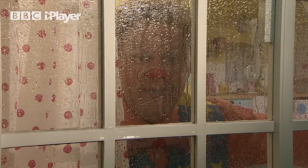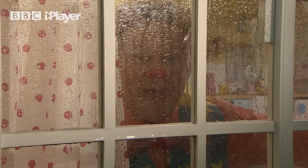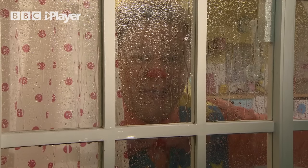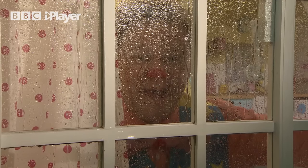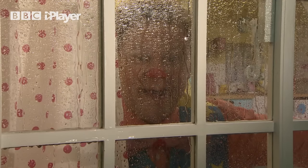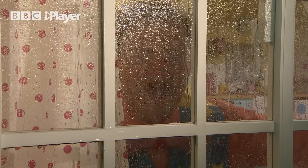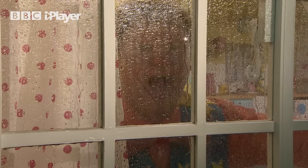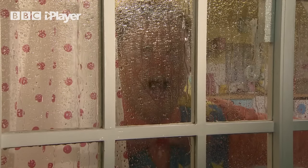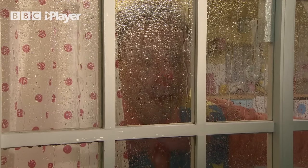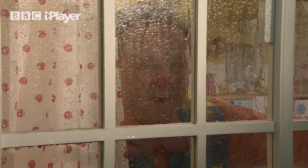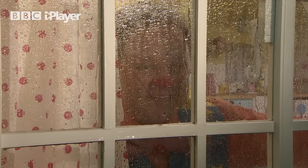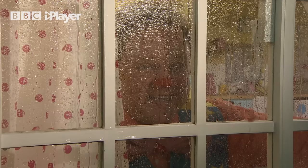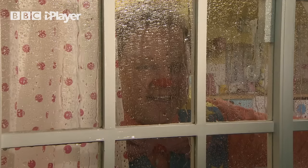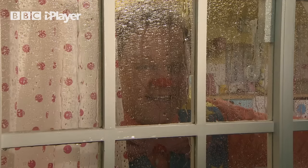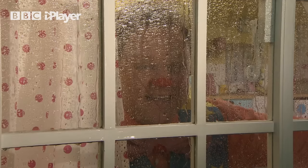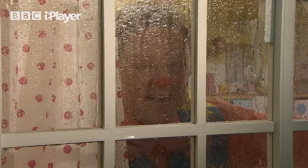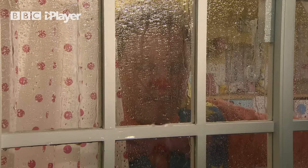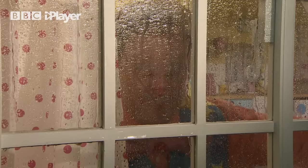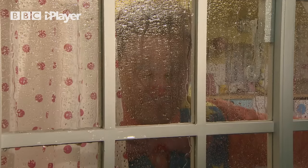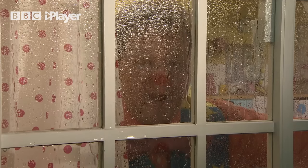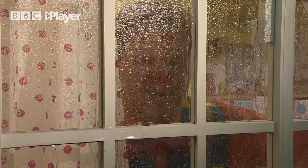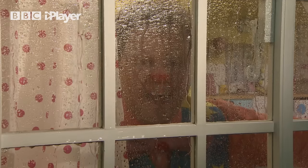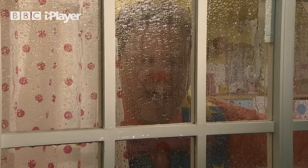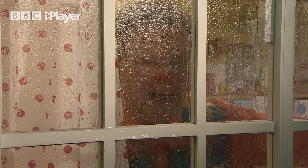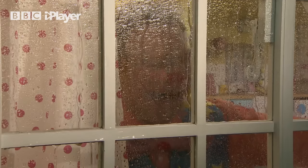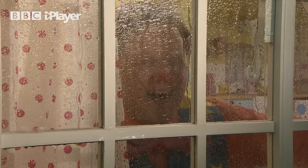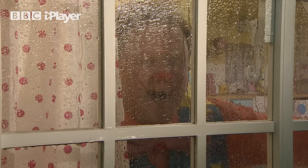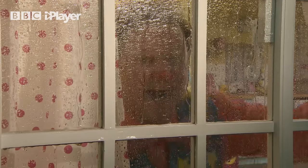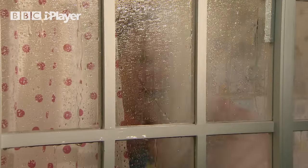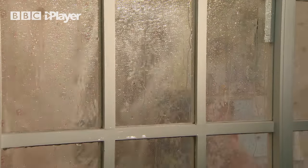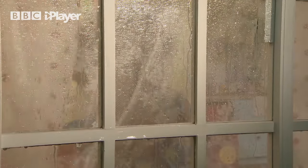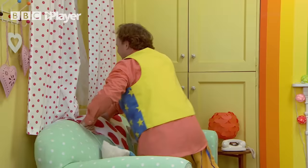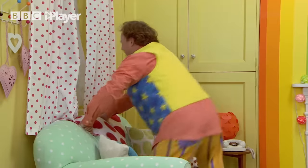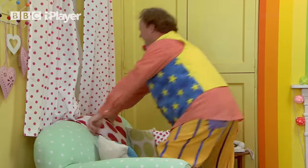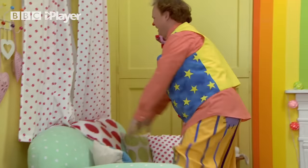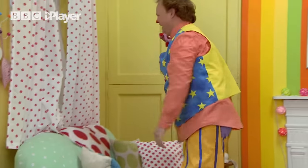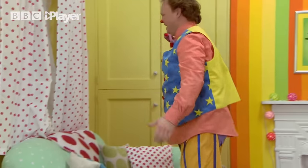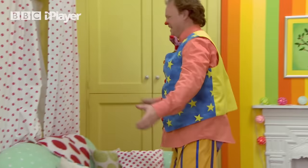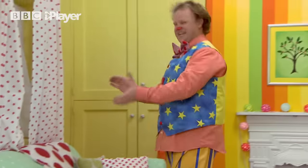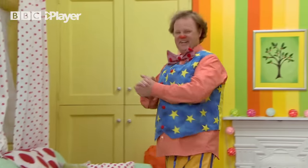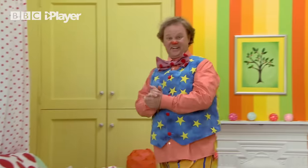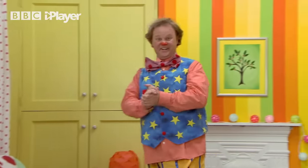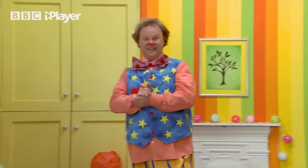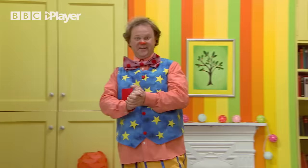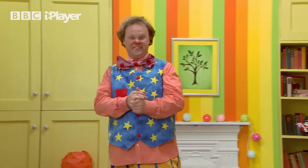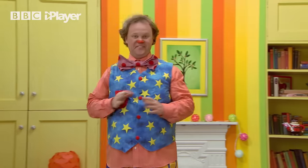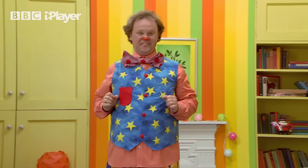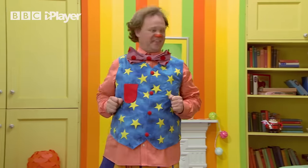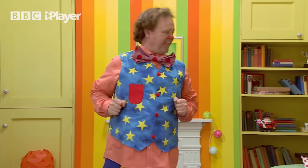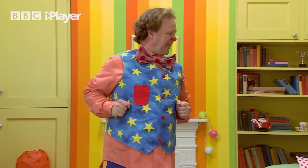camping i'm going to set the tent up right here you're clumping inside what